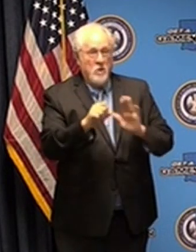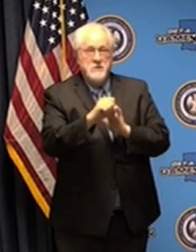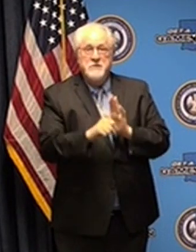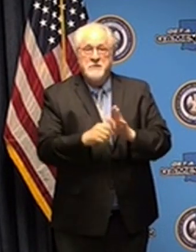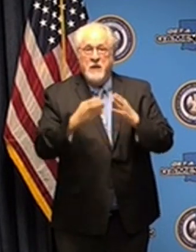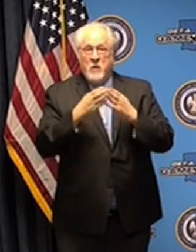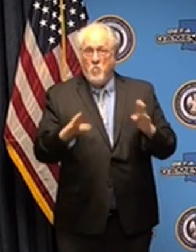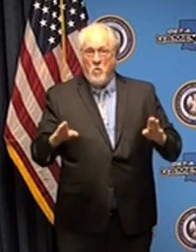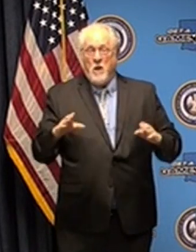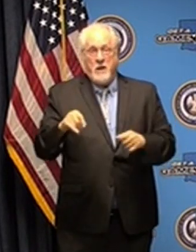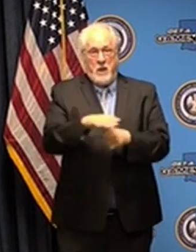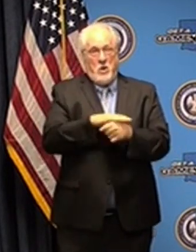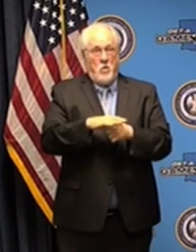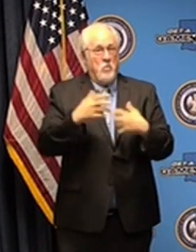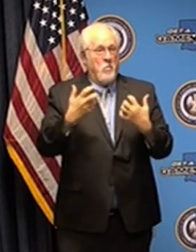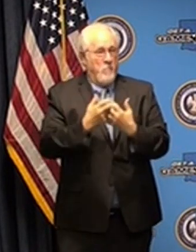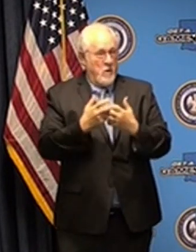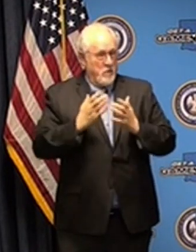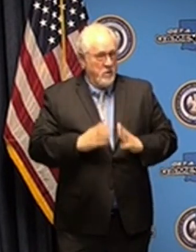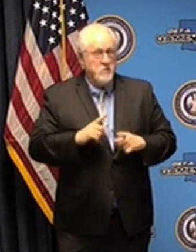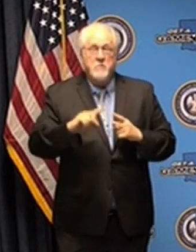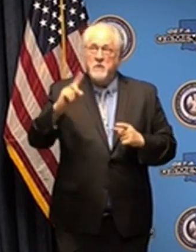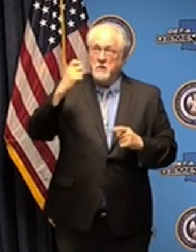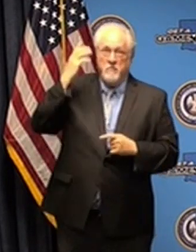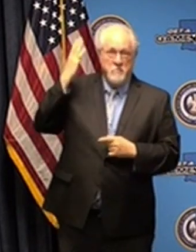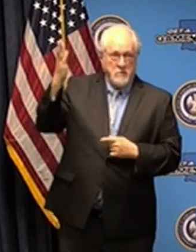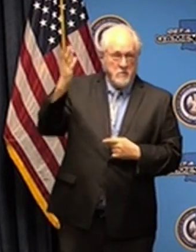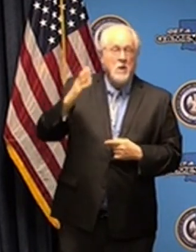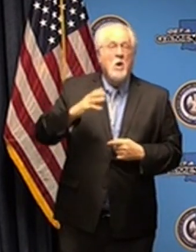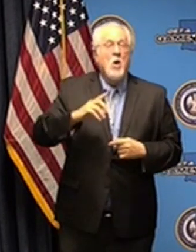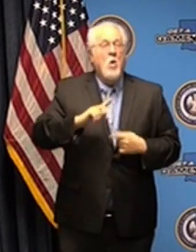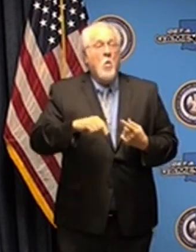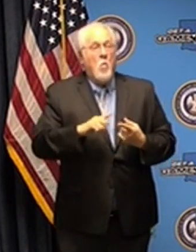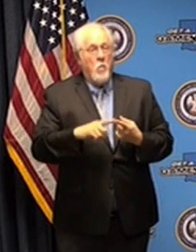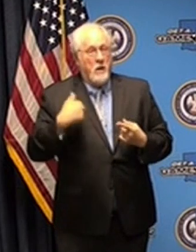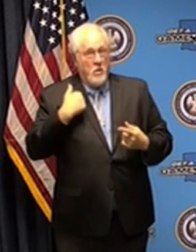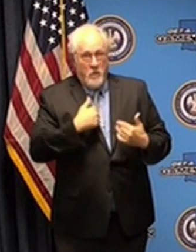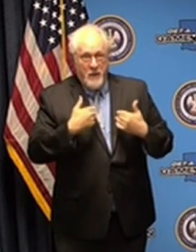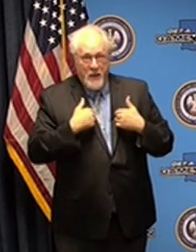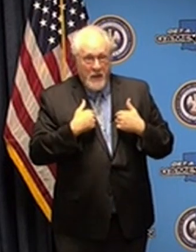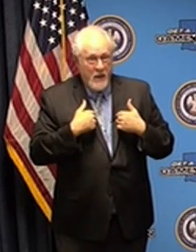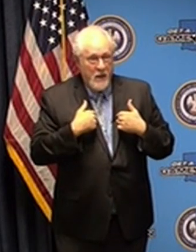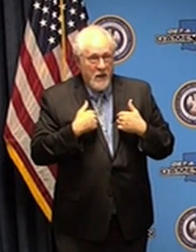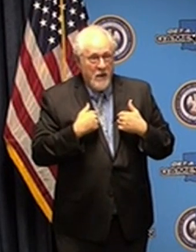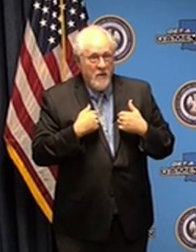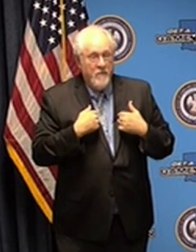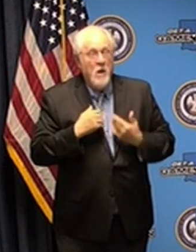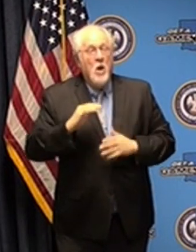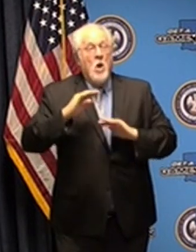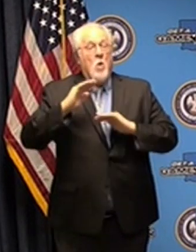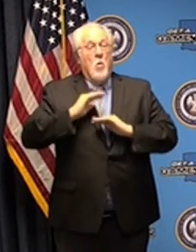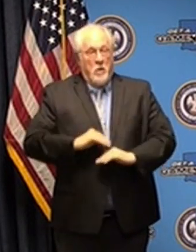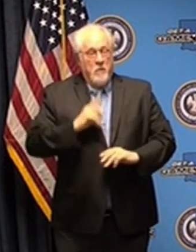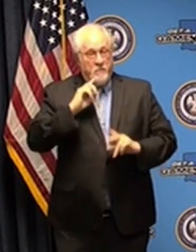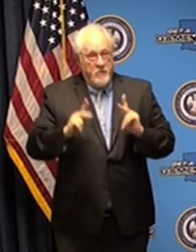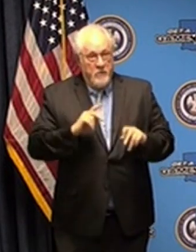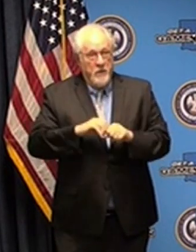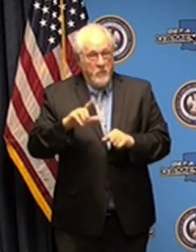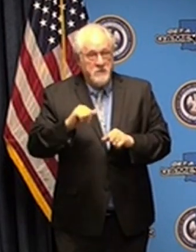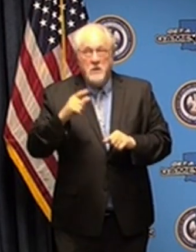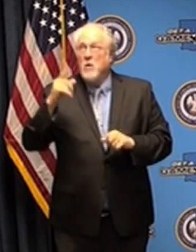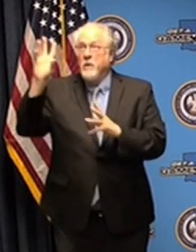our statewide and local partners, but also with the federal government, so that as soon as we have access to relief for people in Louisiana,